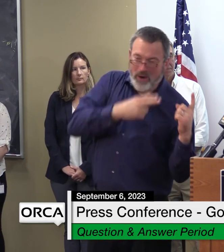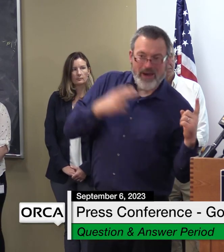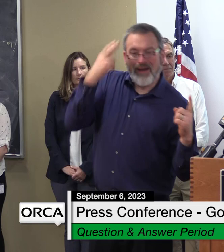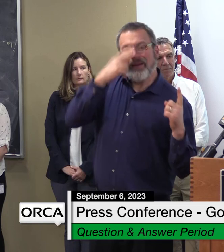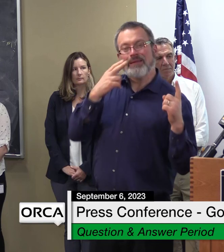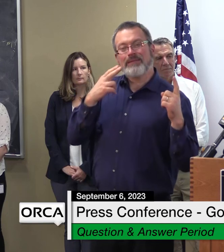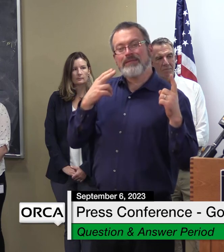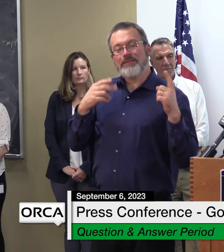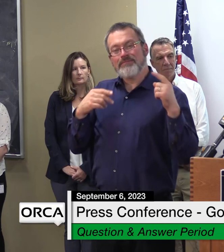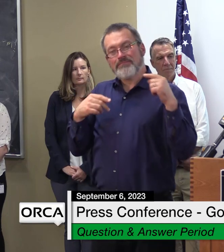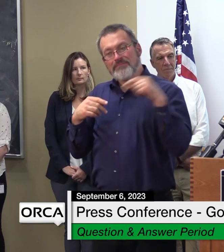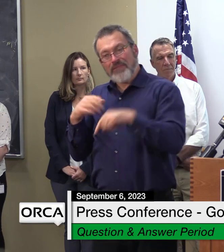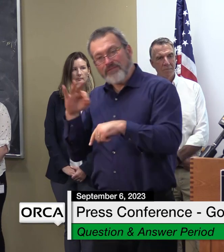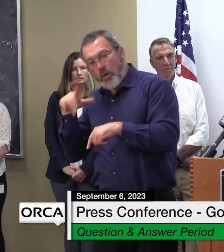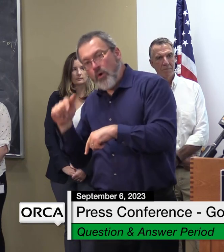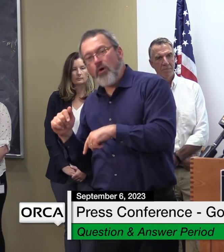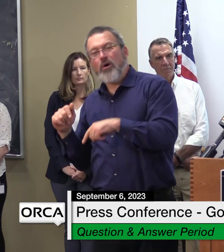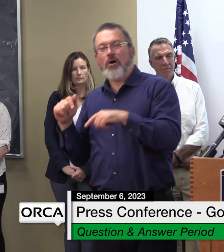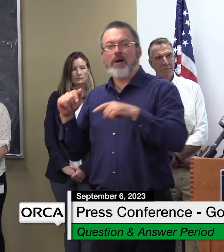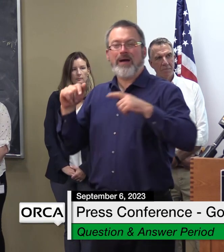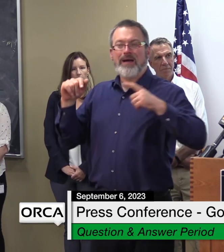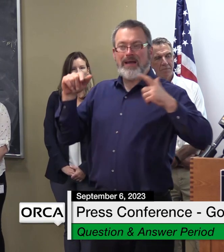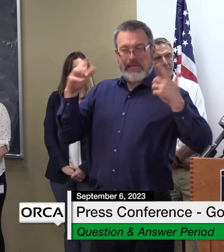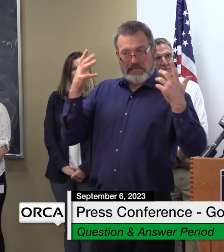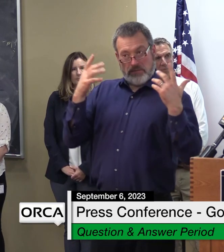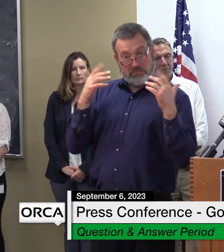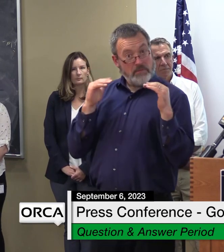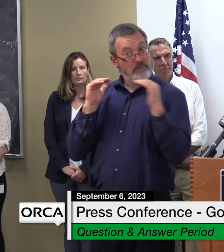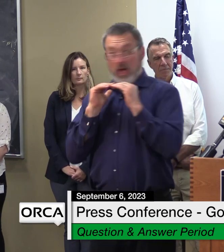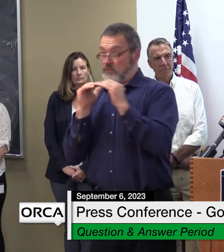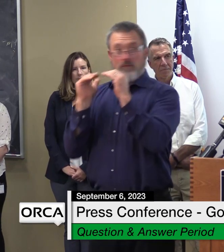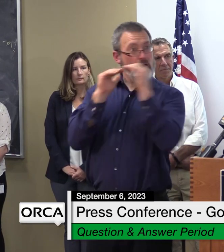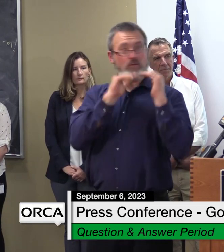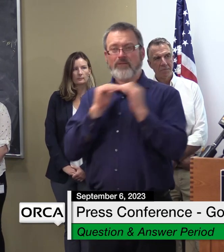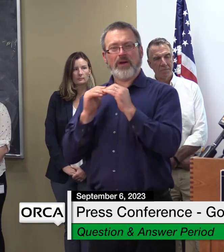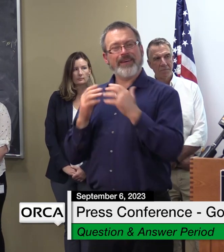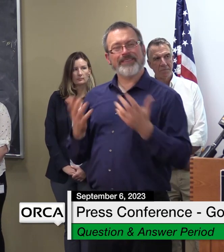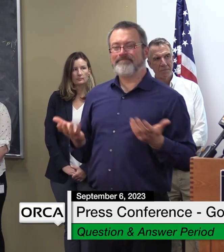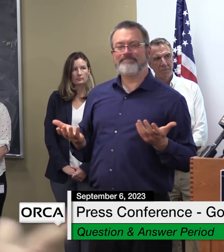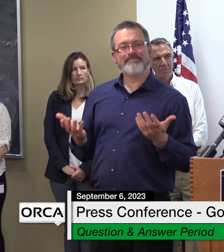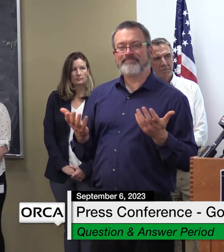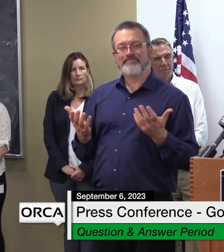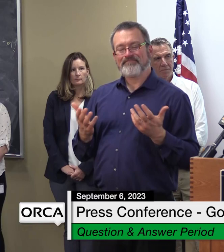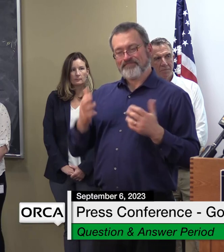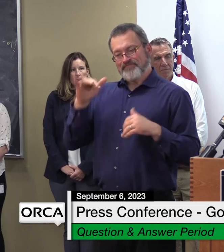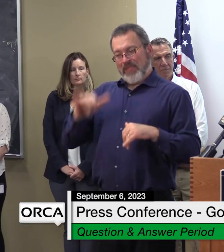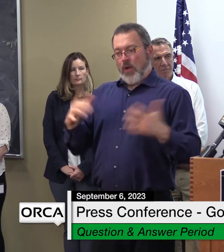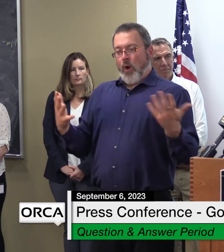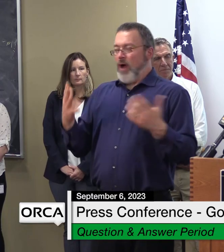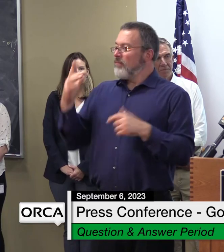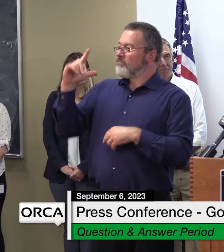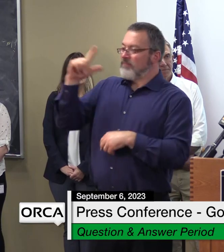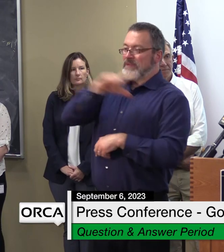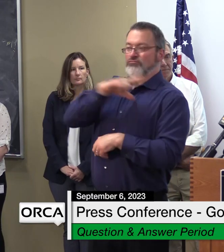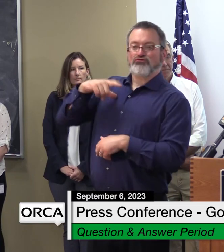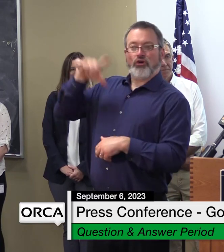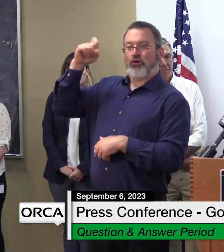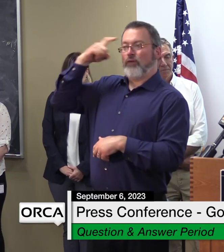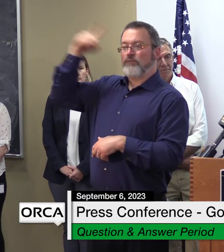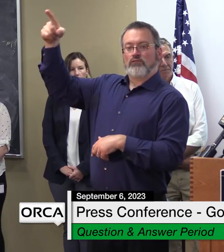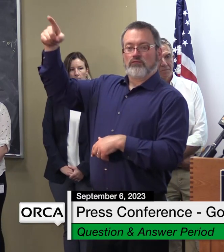And so I won't say whether it's fair or not. It's been a system that's been in place for several years right now, and we continue